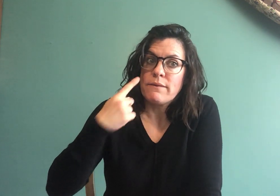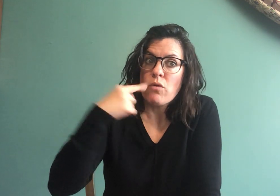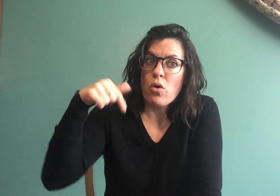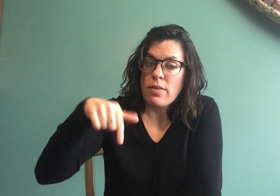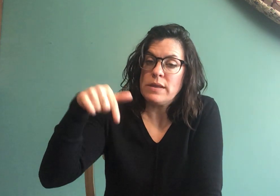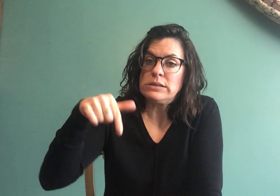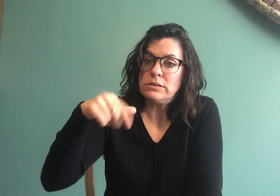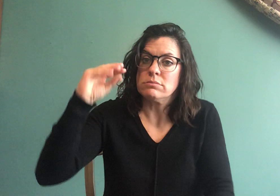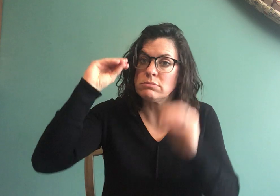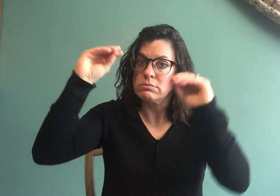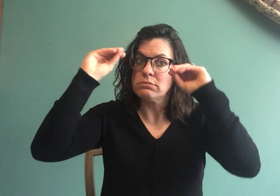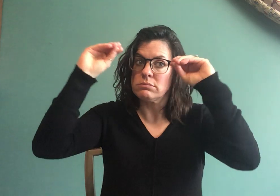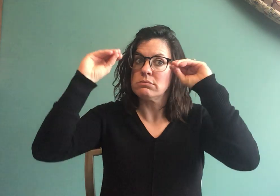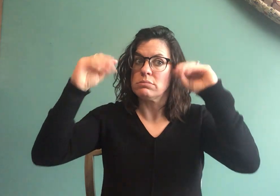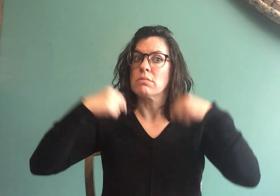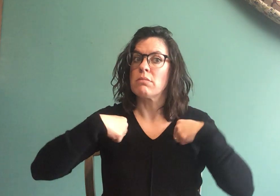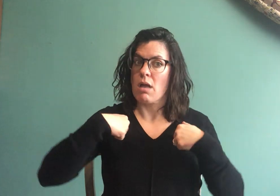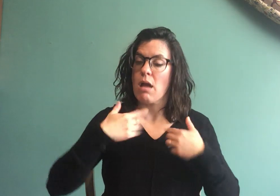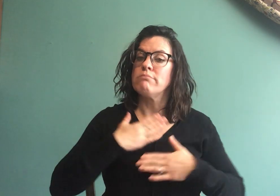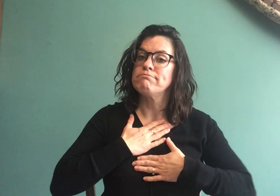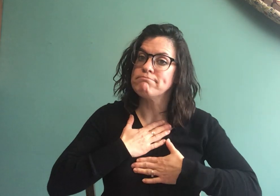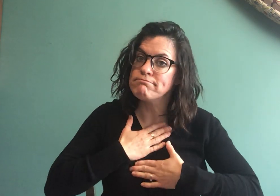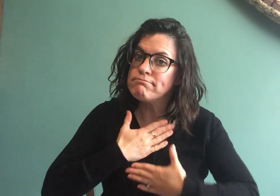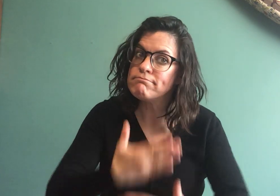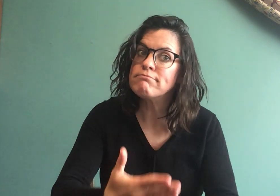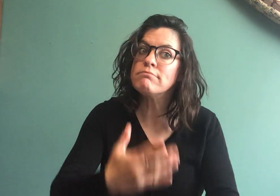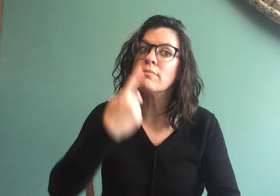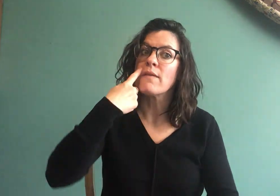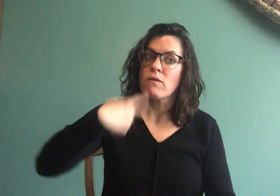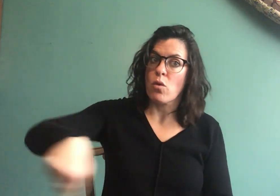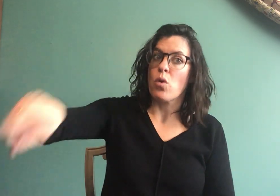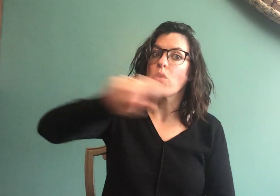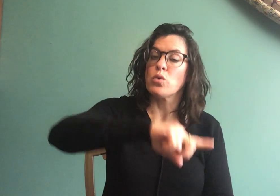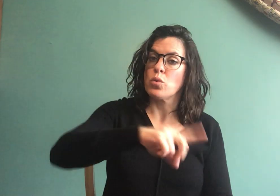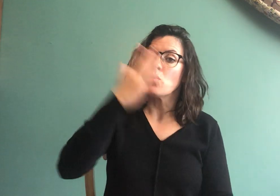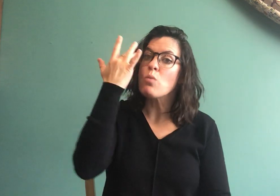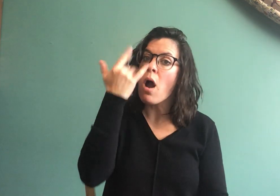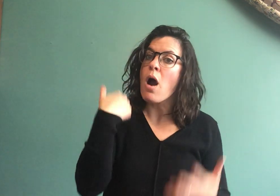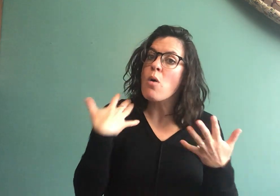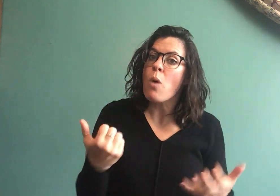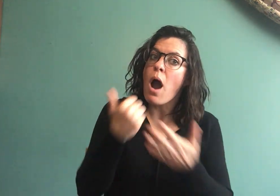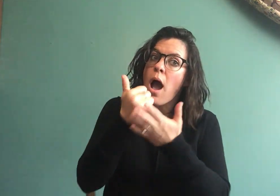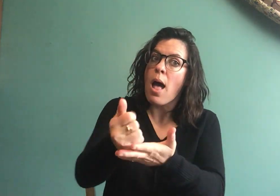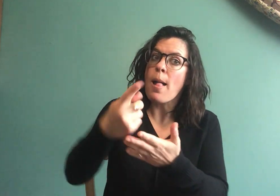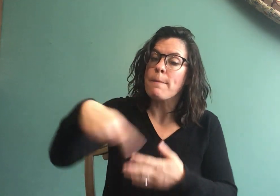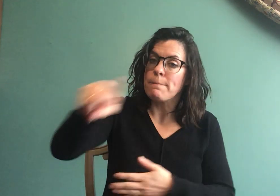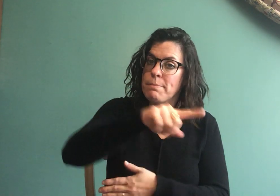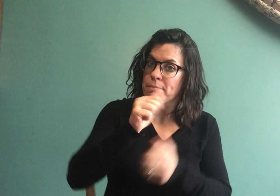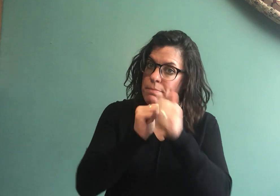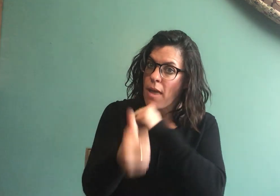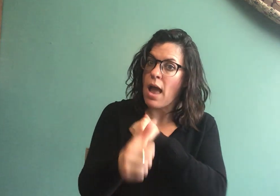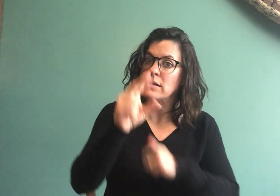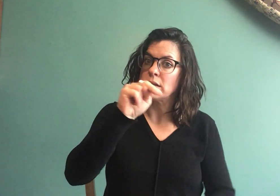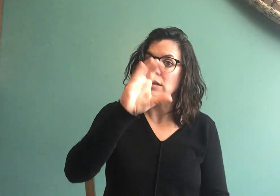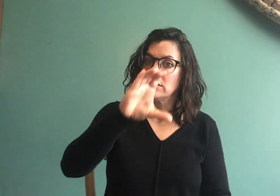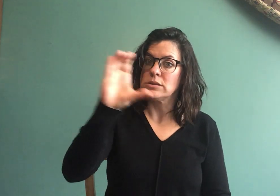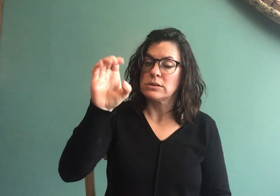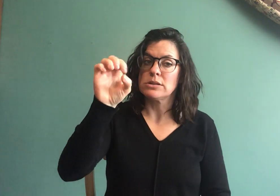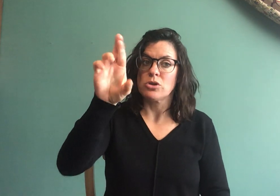can take your NCCER test and be done with it. Sam and Malachi, you can do it again another time